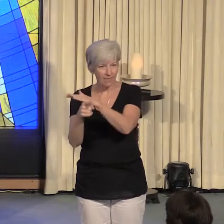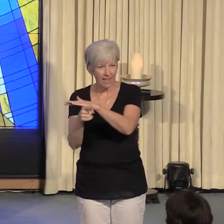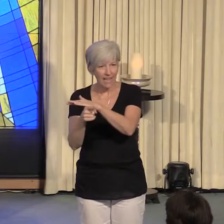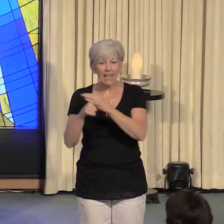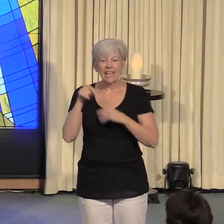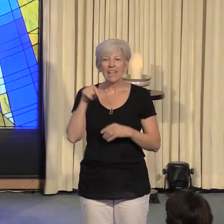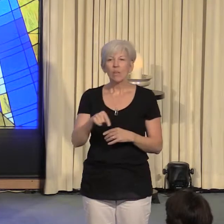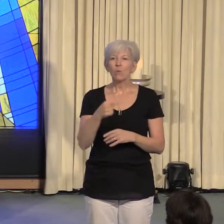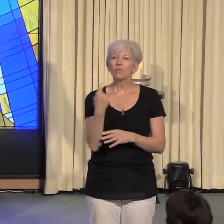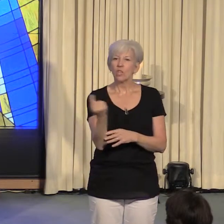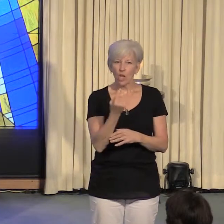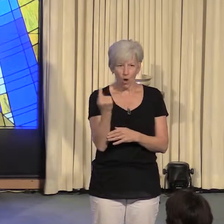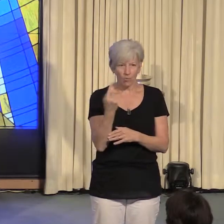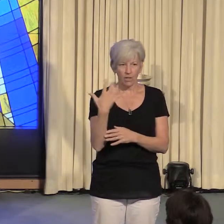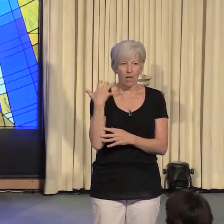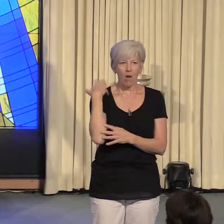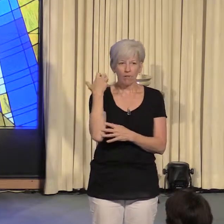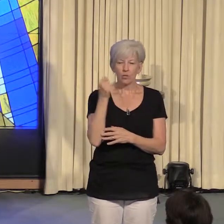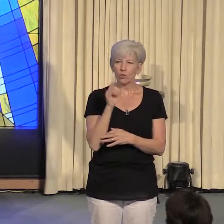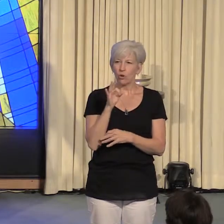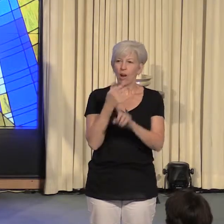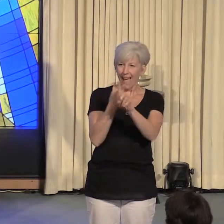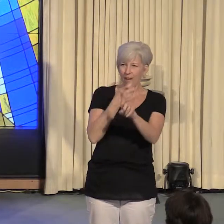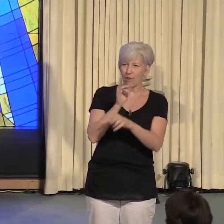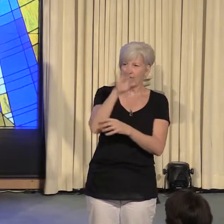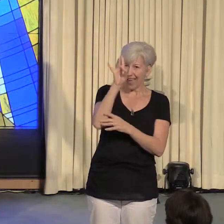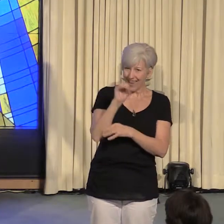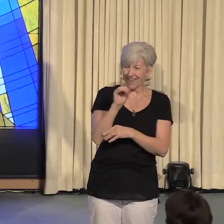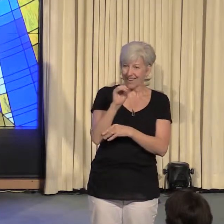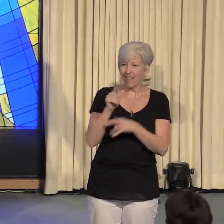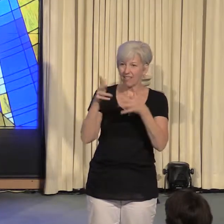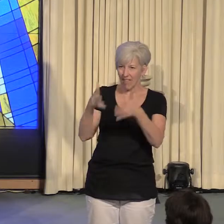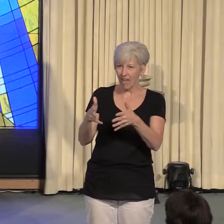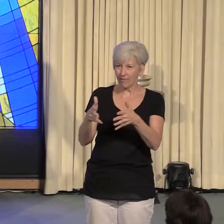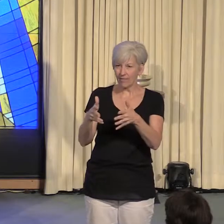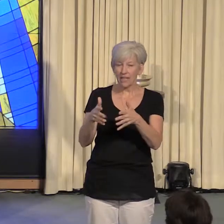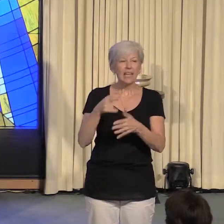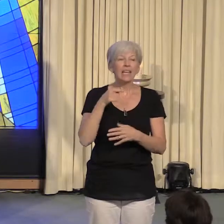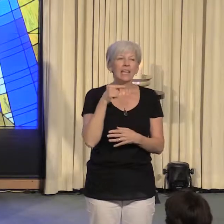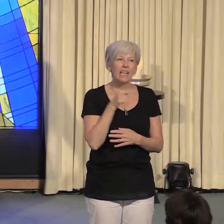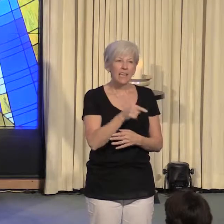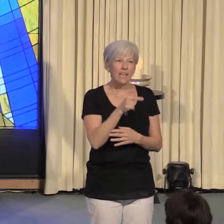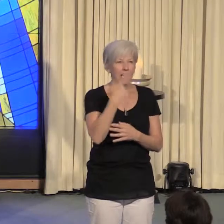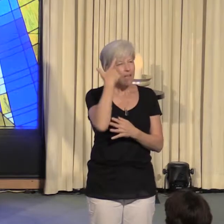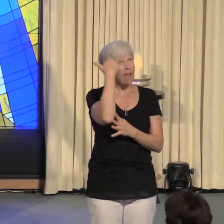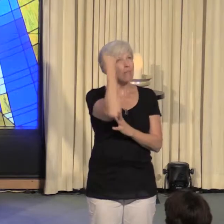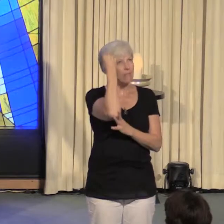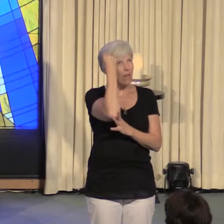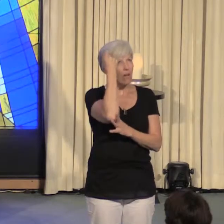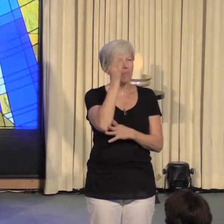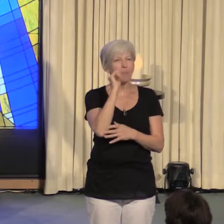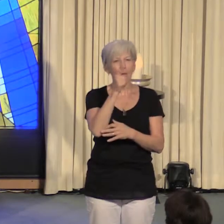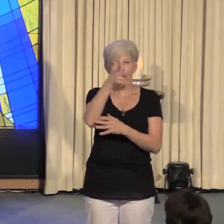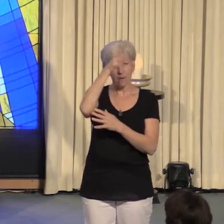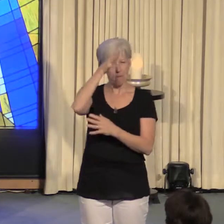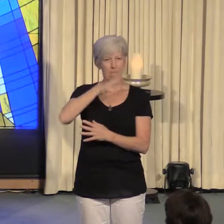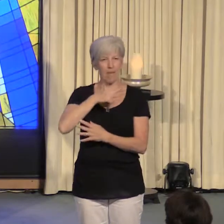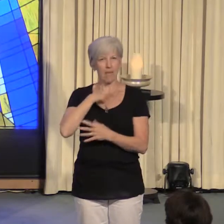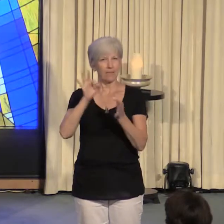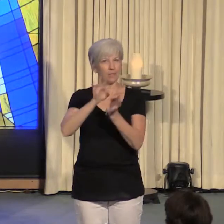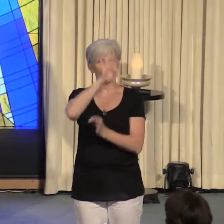left out of 80 in his brigade. He simply held on to the fact that man is spiritual and perfect and could not be touched. A